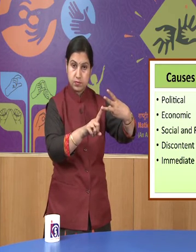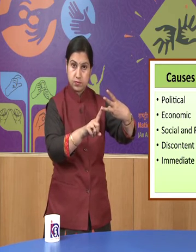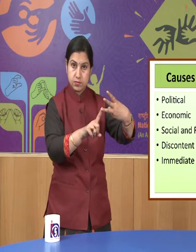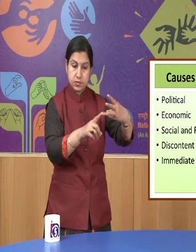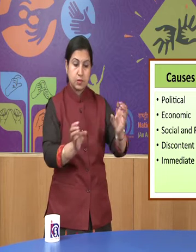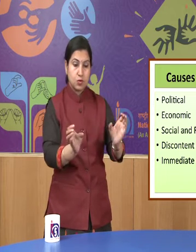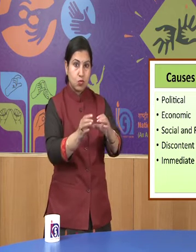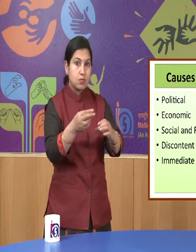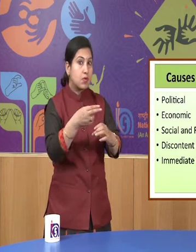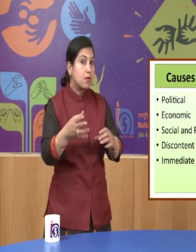Third category